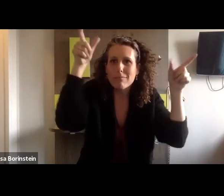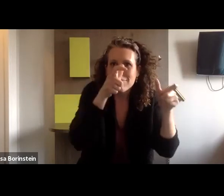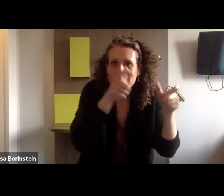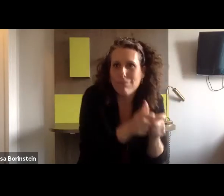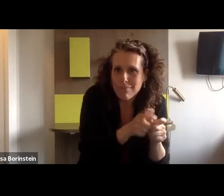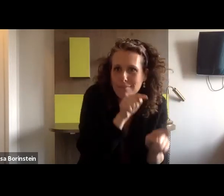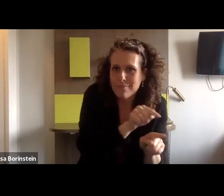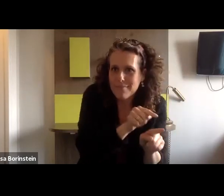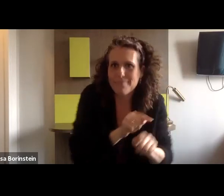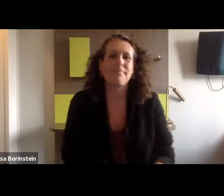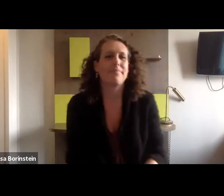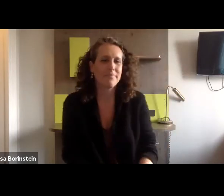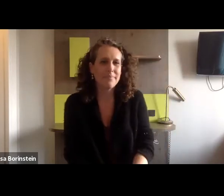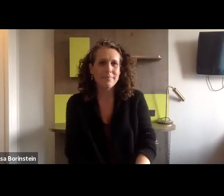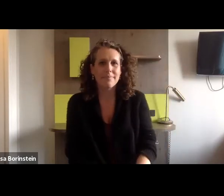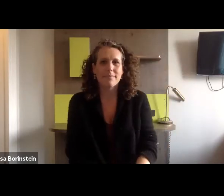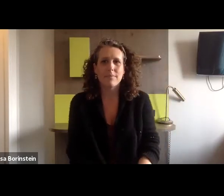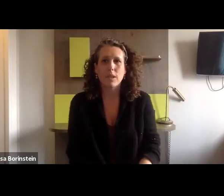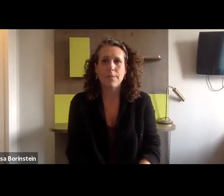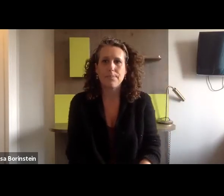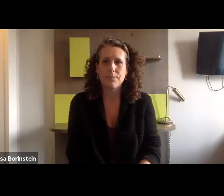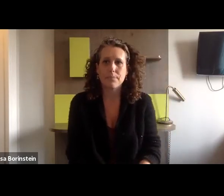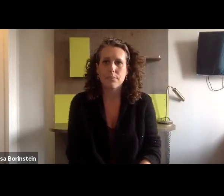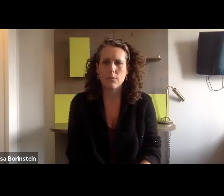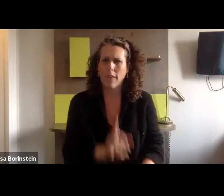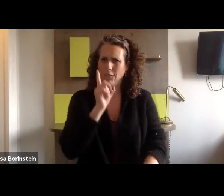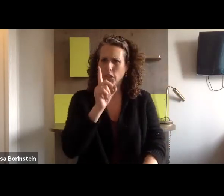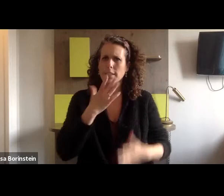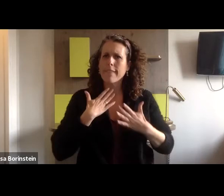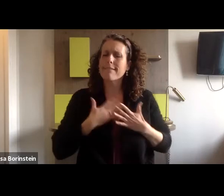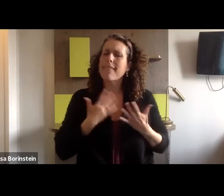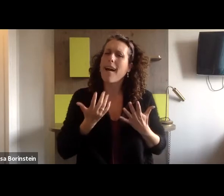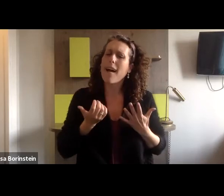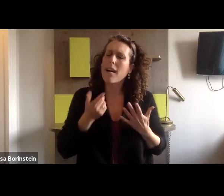I would like to set the scene first in the Swiss context. So,